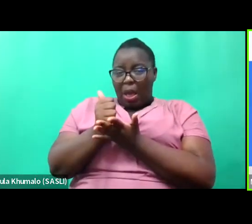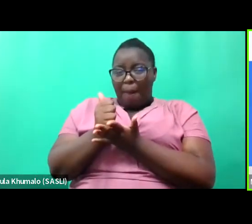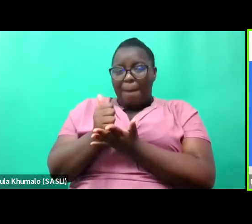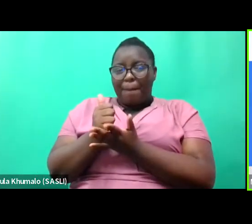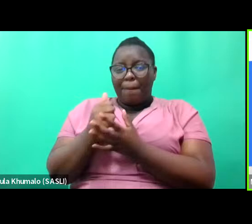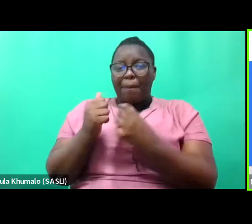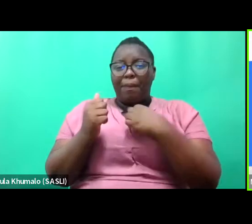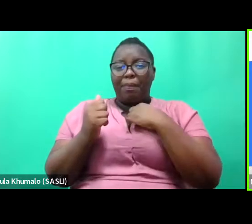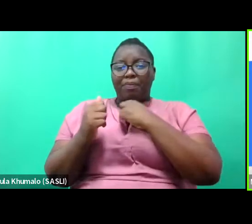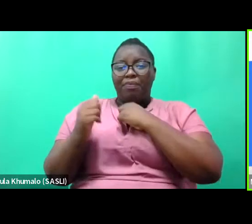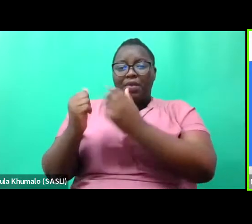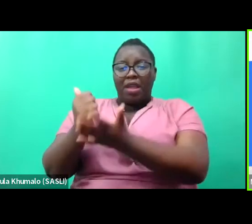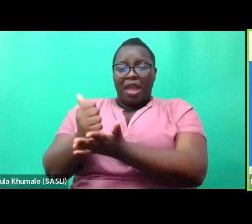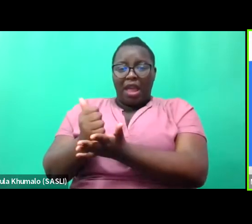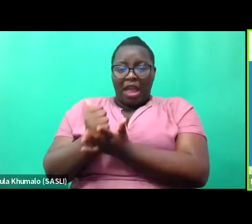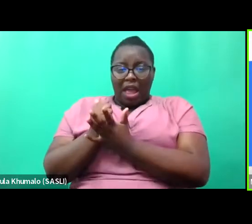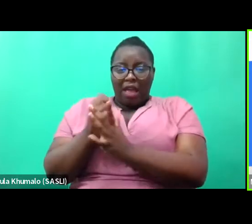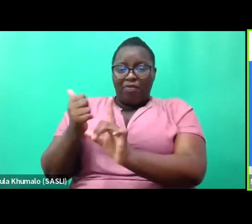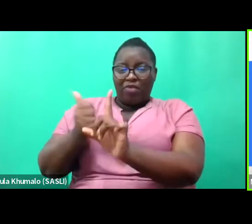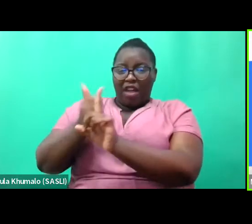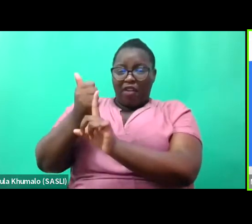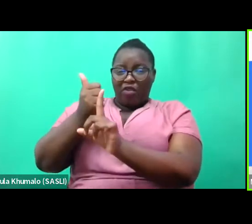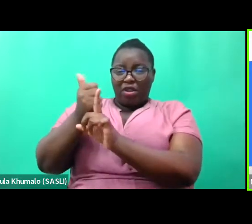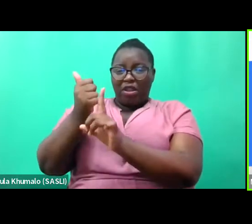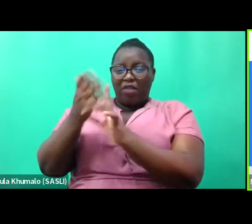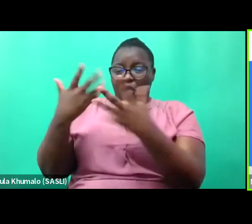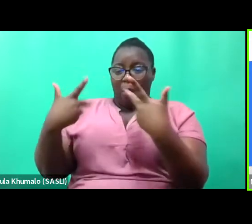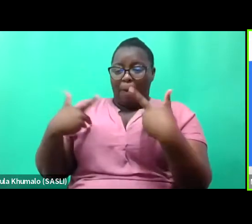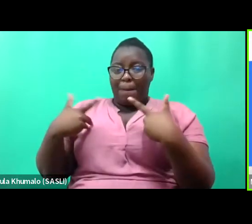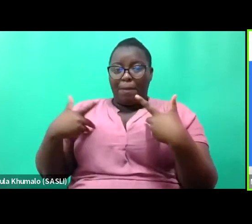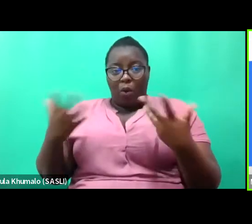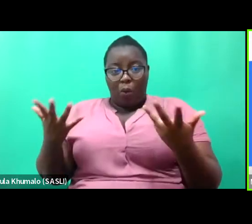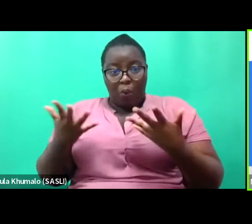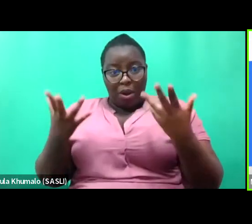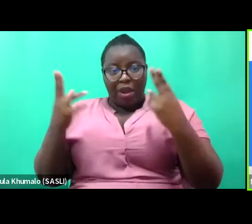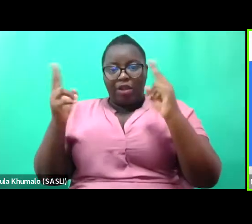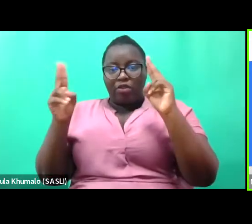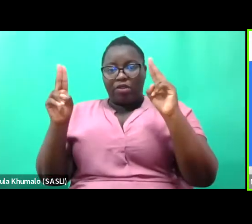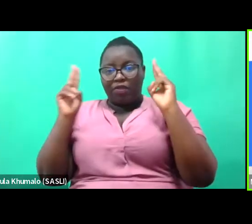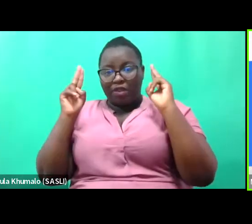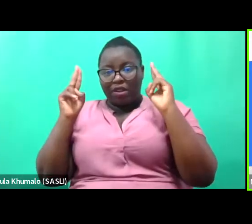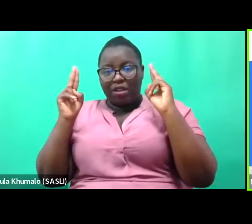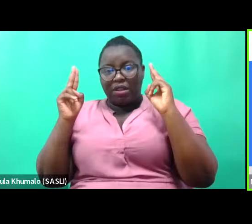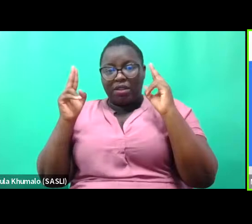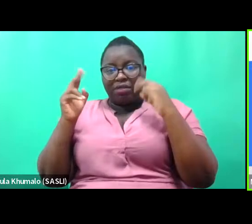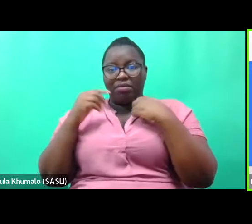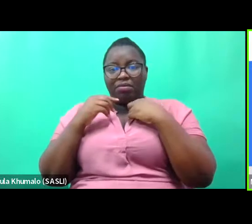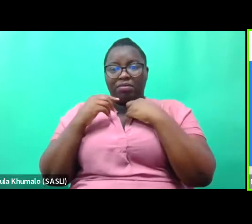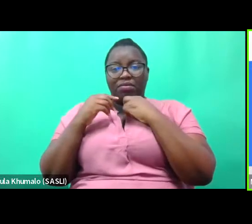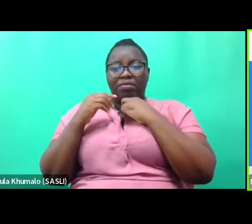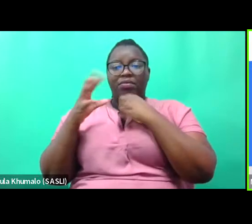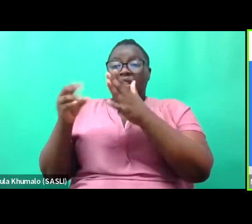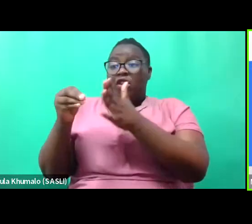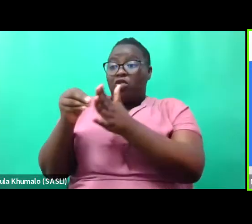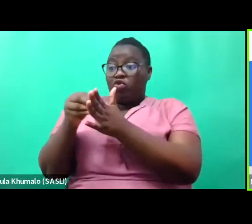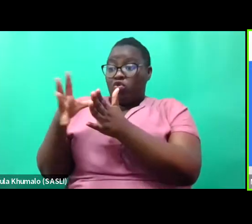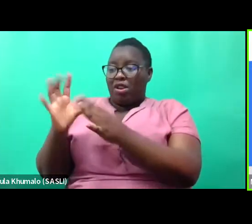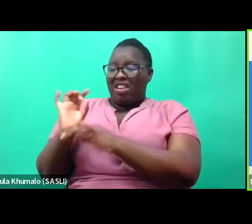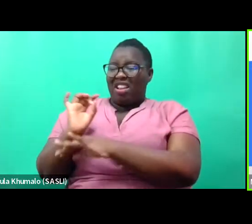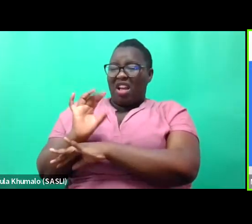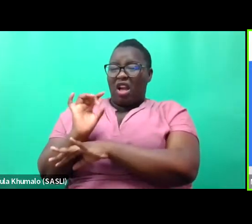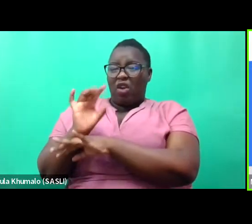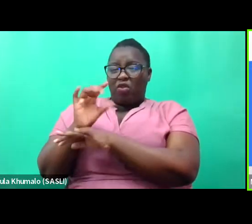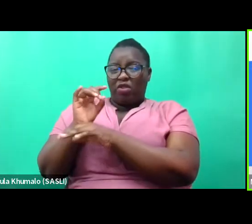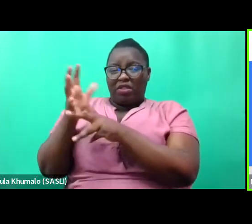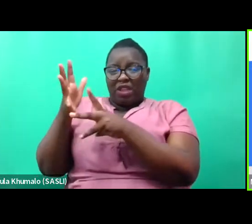advocate for me at the university. So the university paired me up with a student counselor who had worked